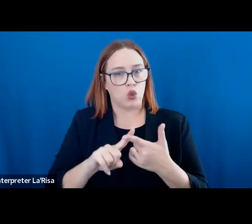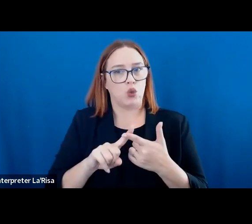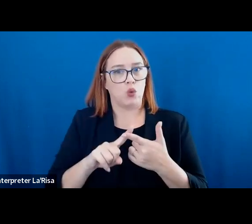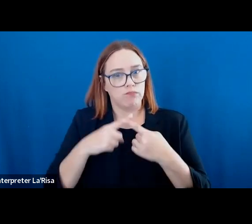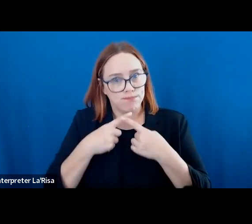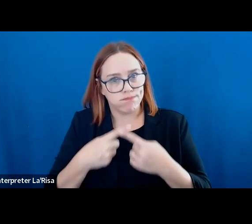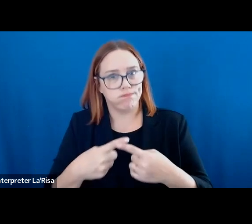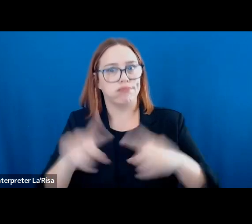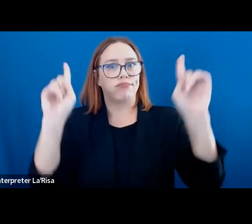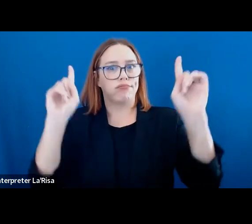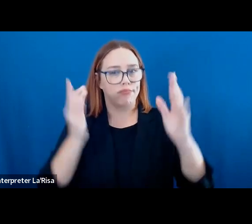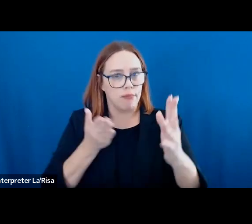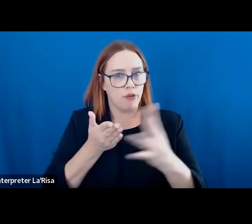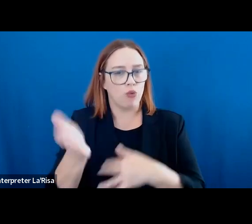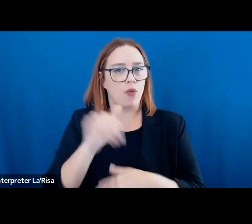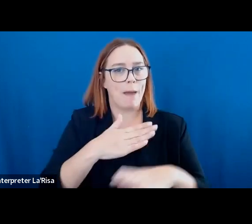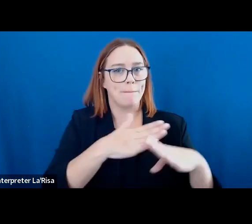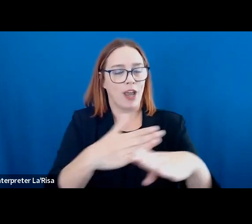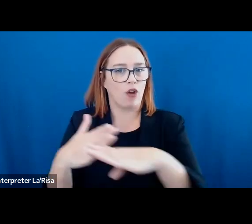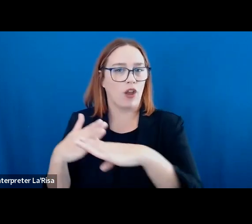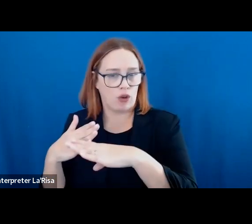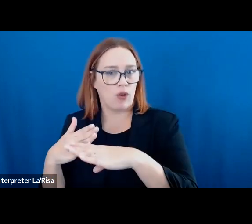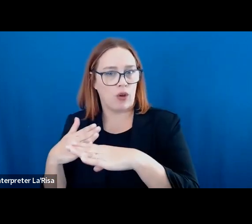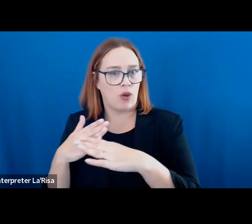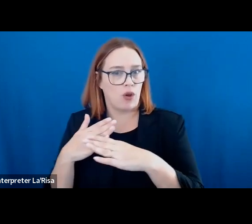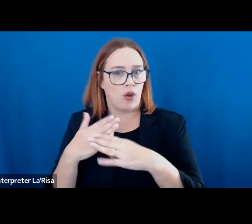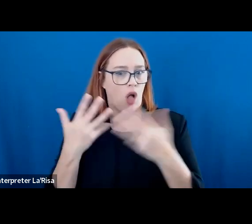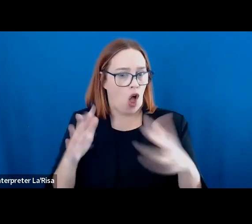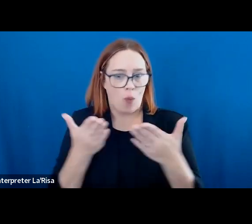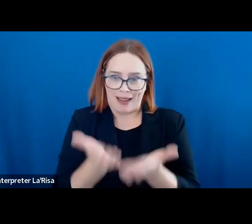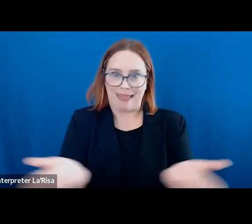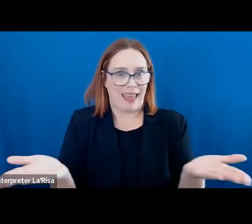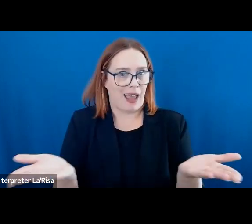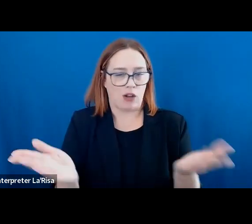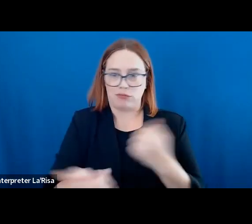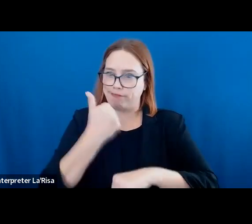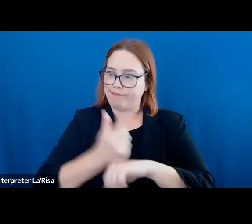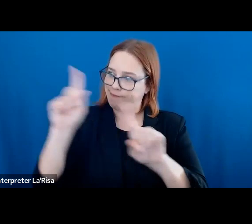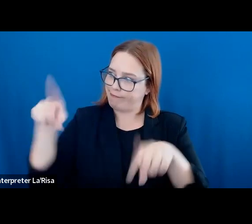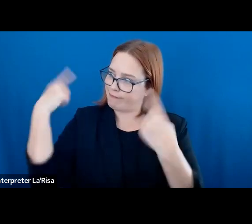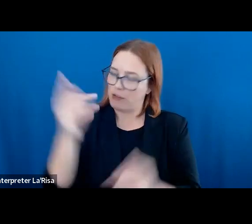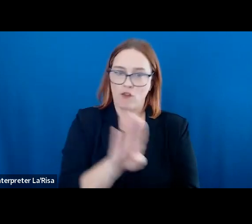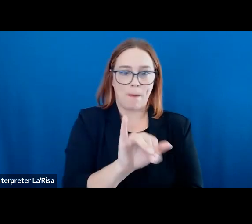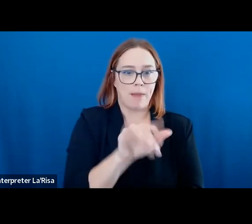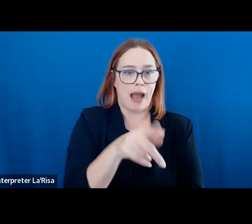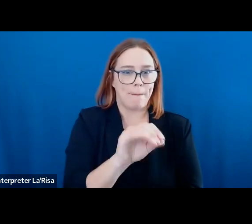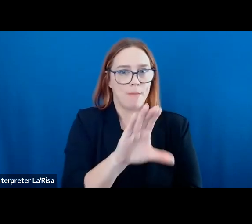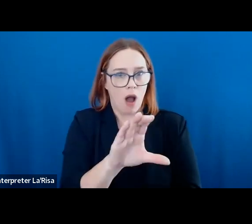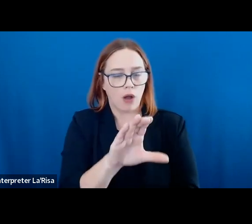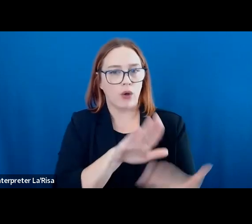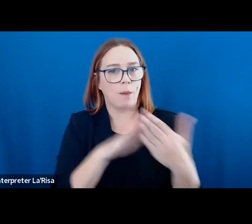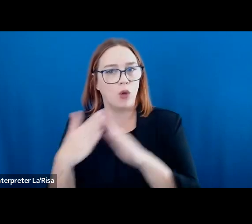barriers that exist for BIPOC communities, for LGBT